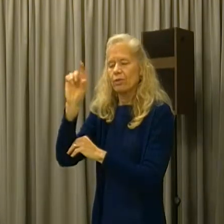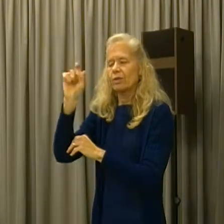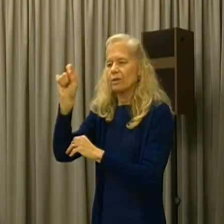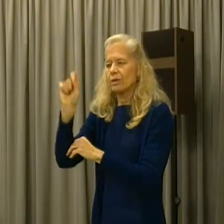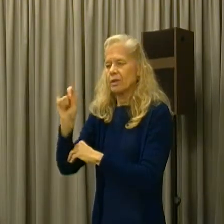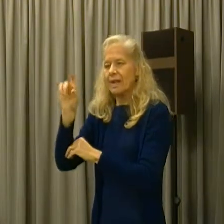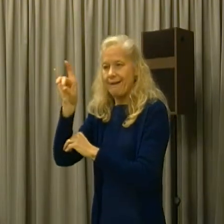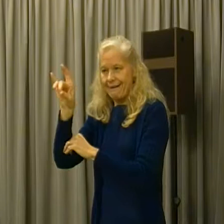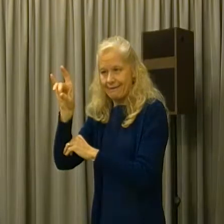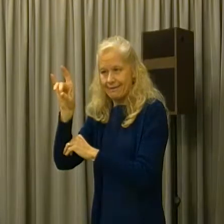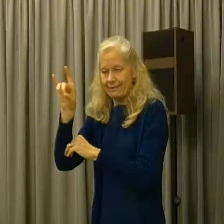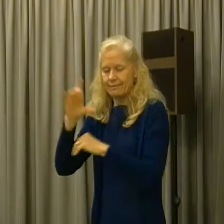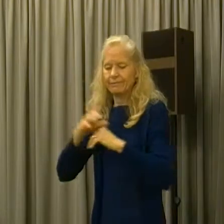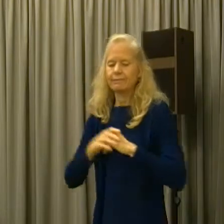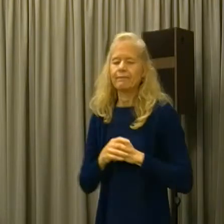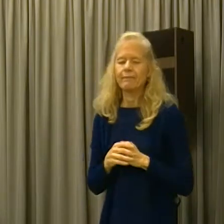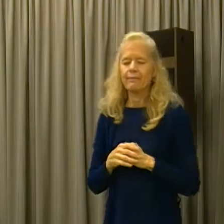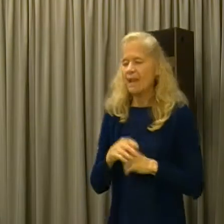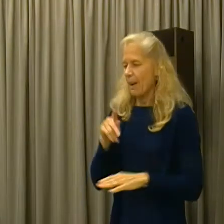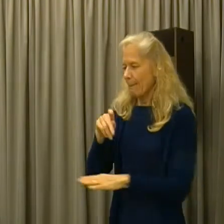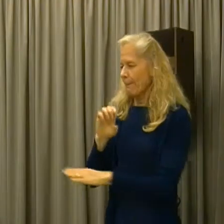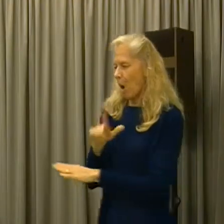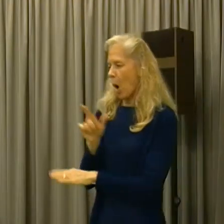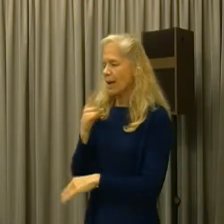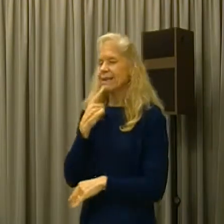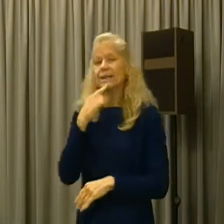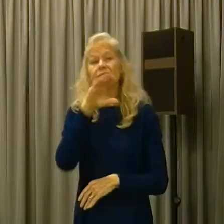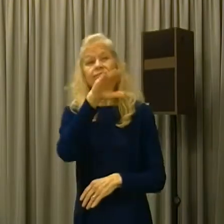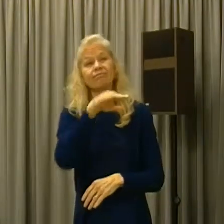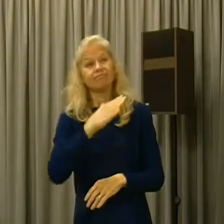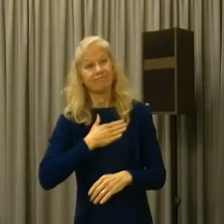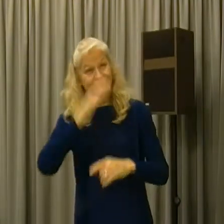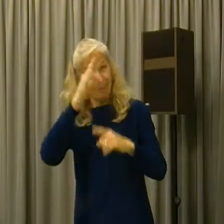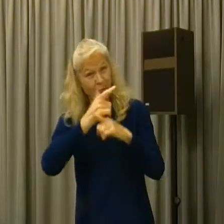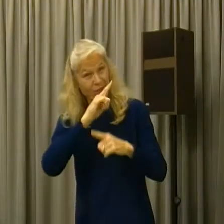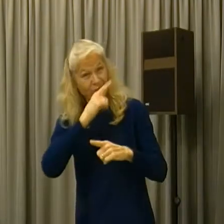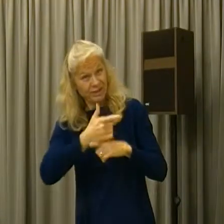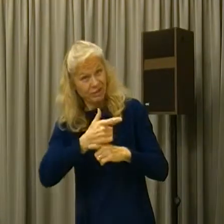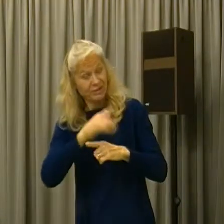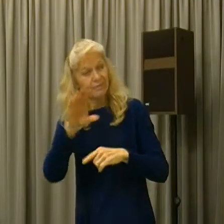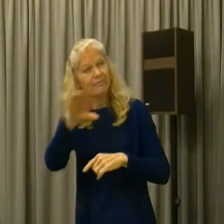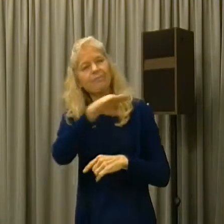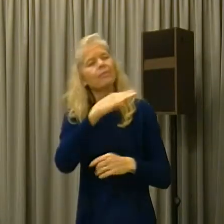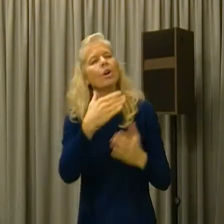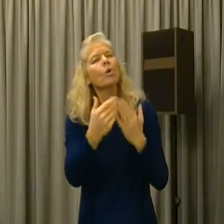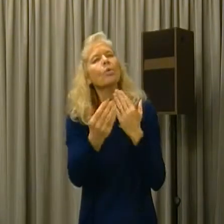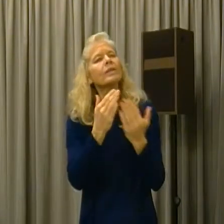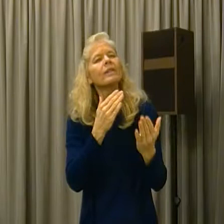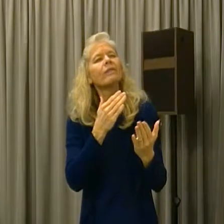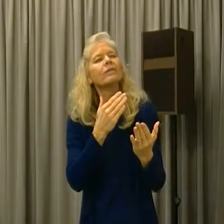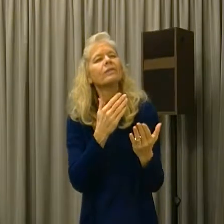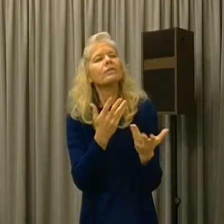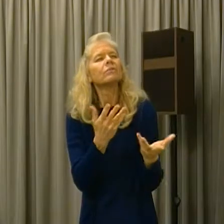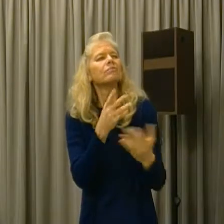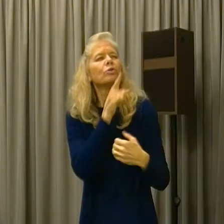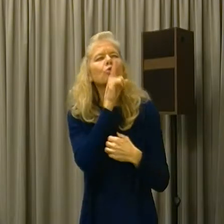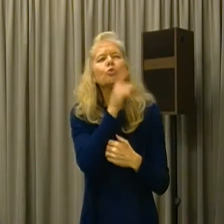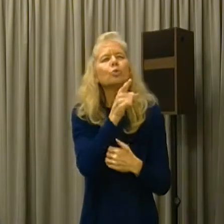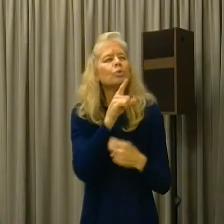are lovely, whatsoever things are of good report, if there be any virtue, if there be any